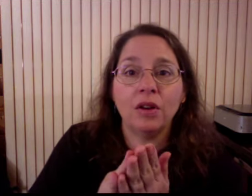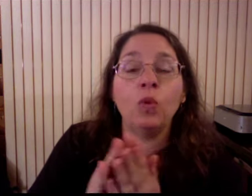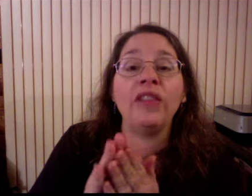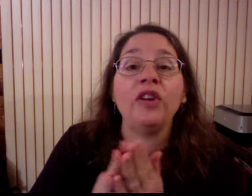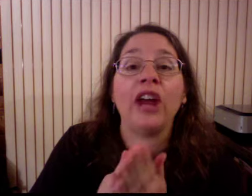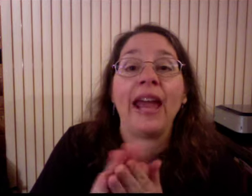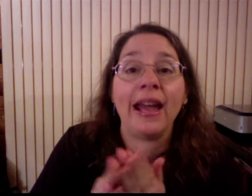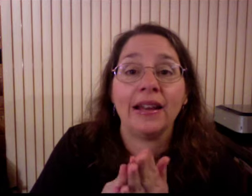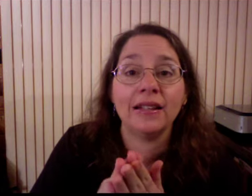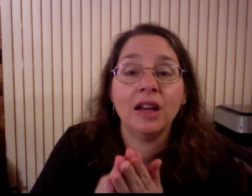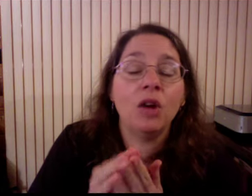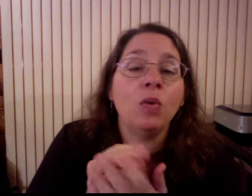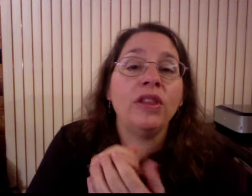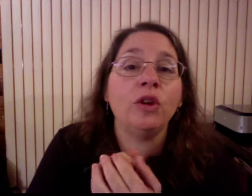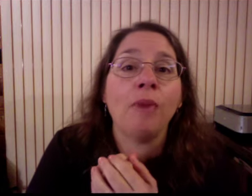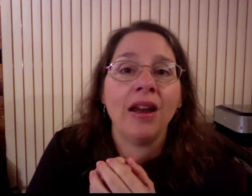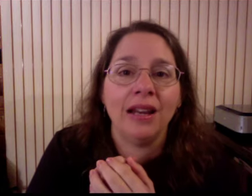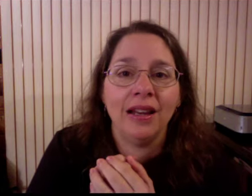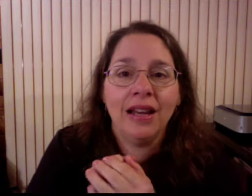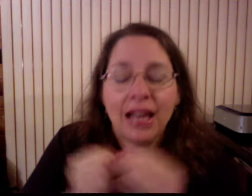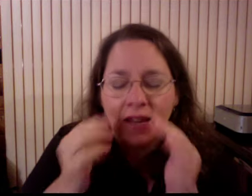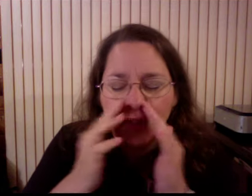with your hand, with your body.